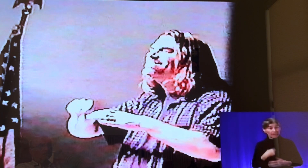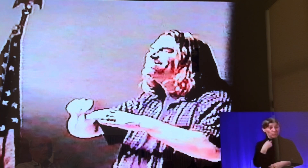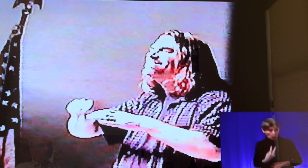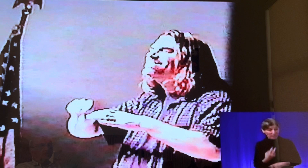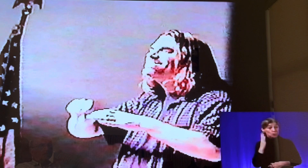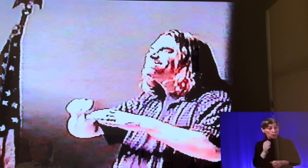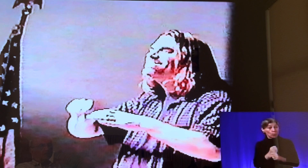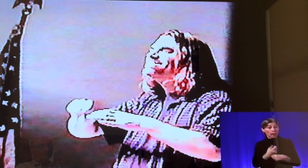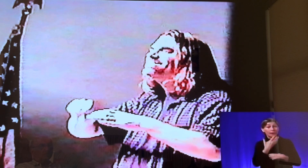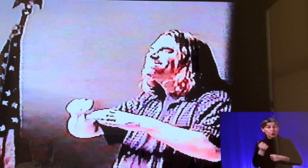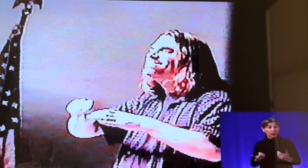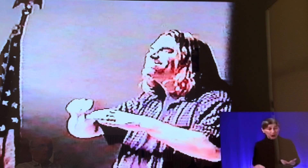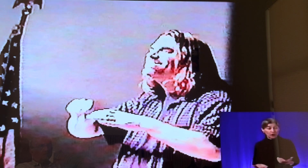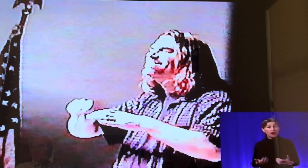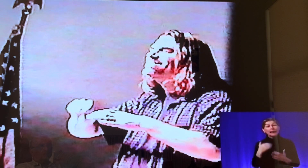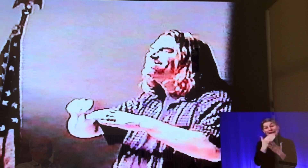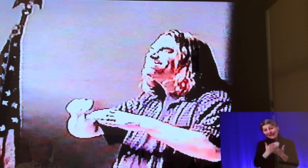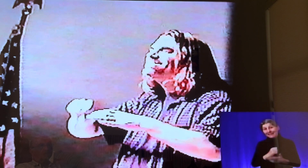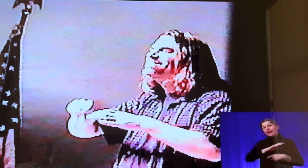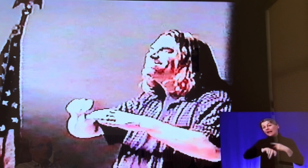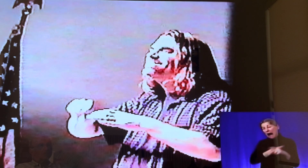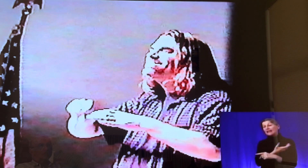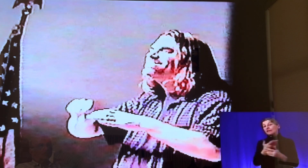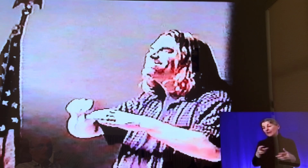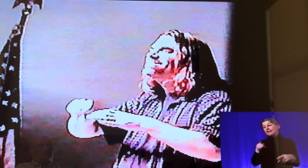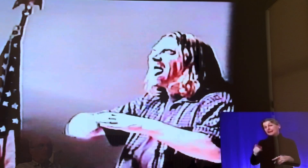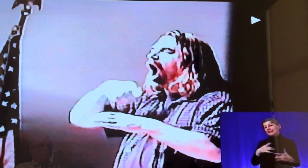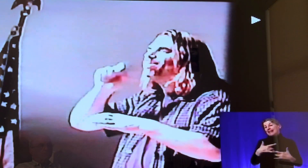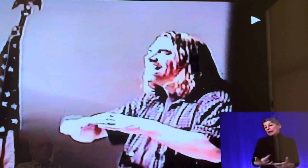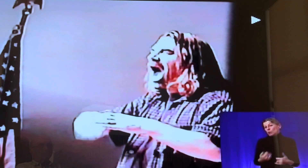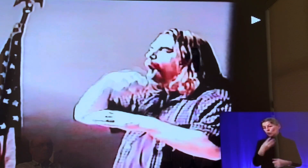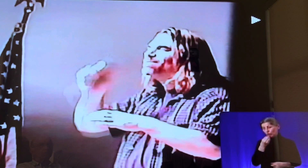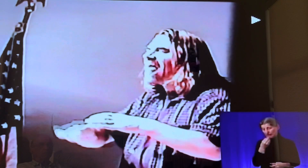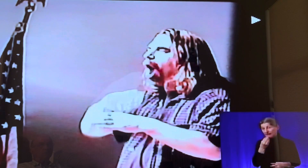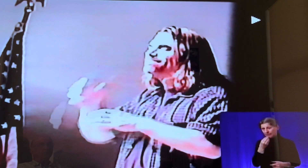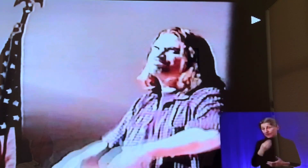better here, just listing the kinds of things that he ate. All right?